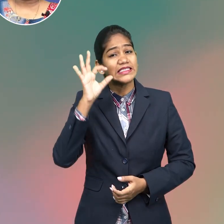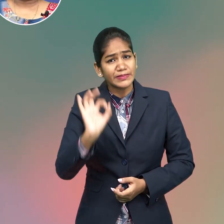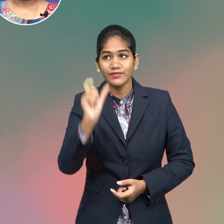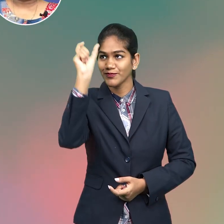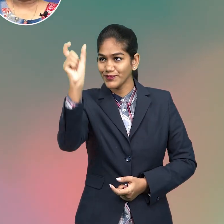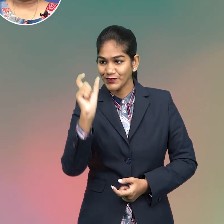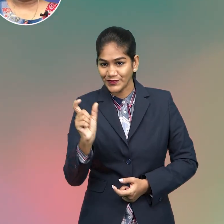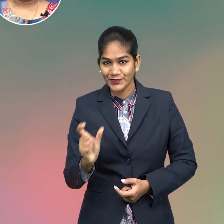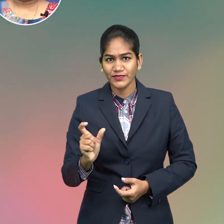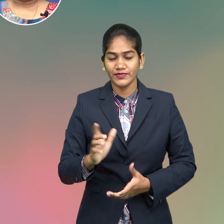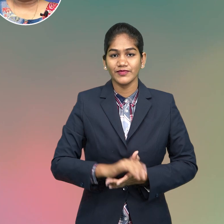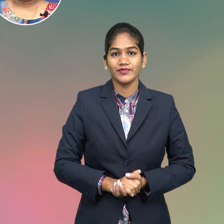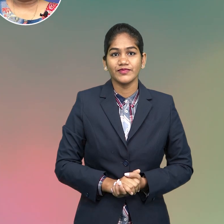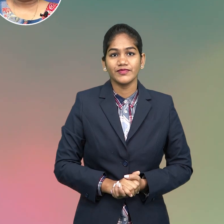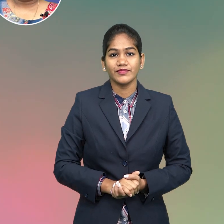Keywords.